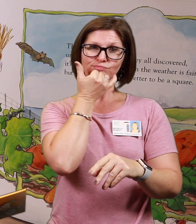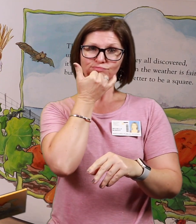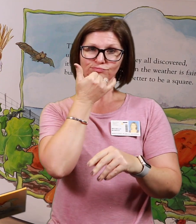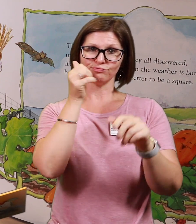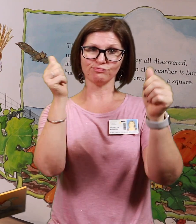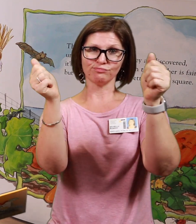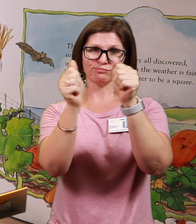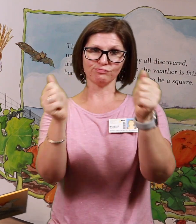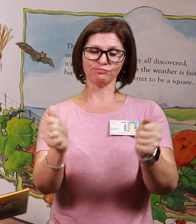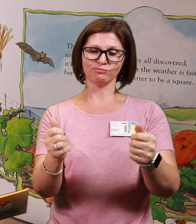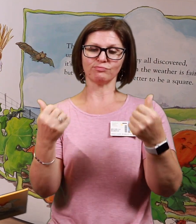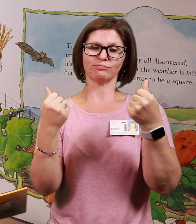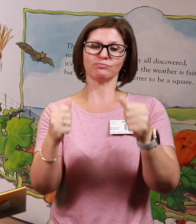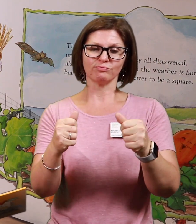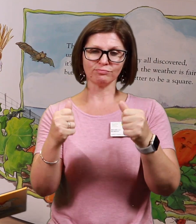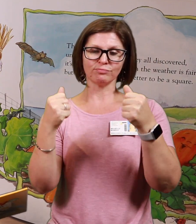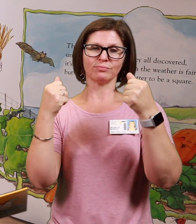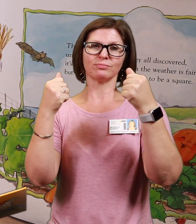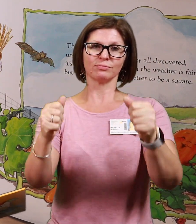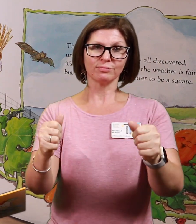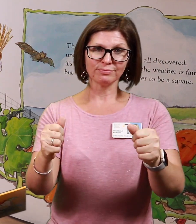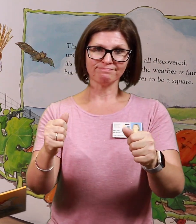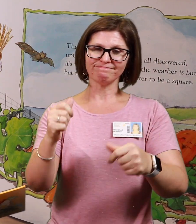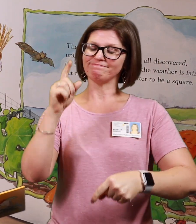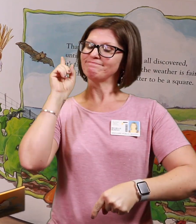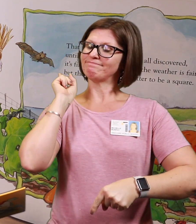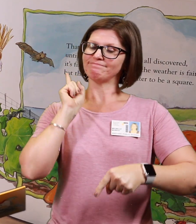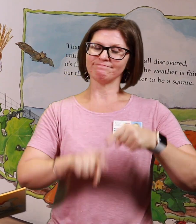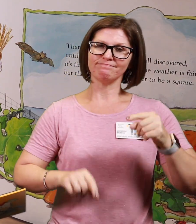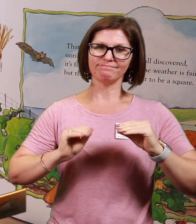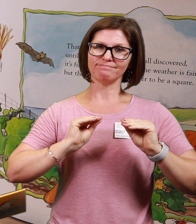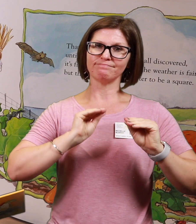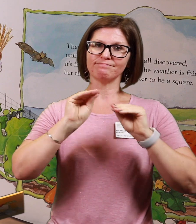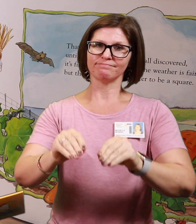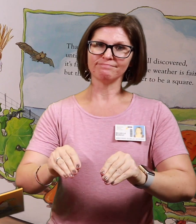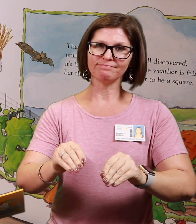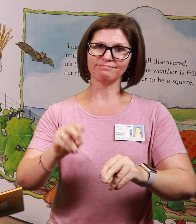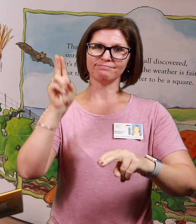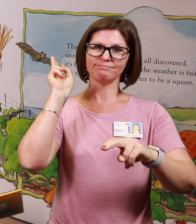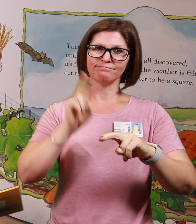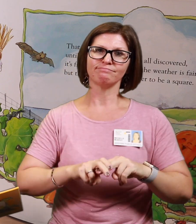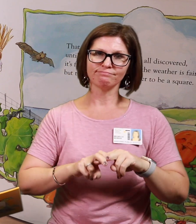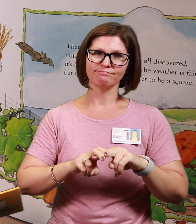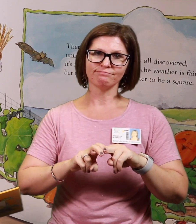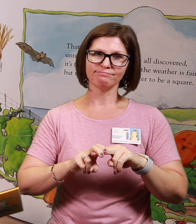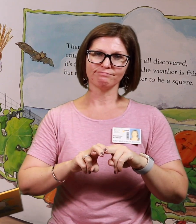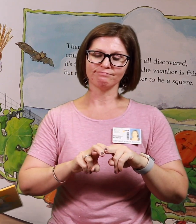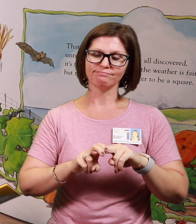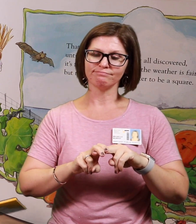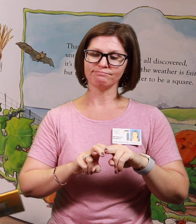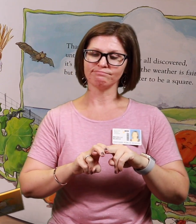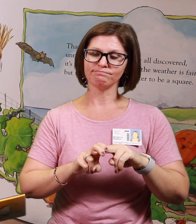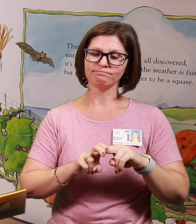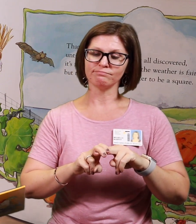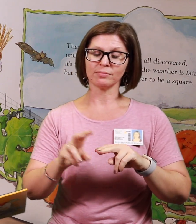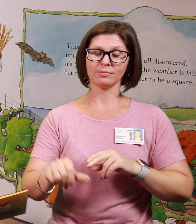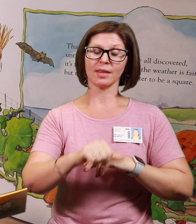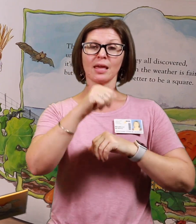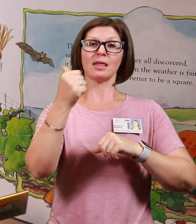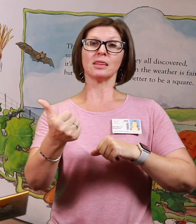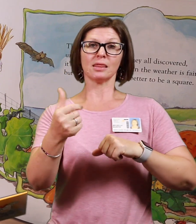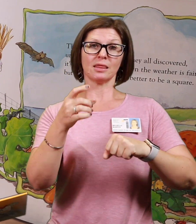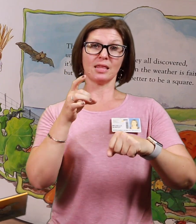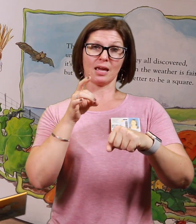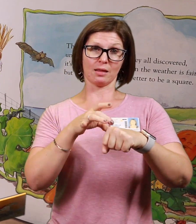and tried with all of his might, but he couldn't budge. He just sat tight. The other